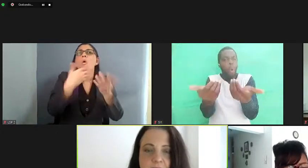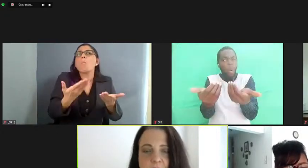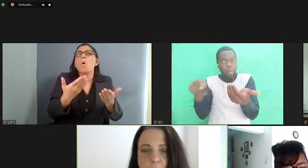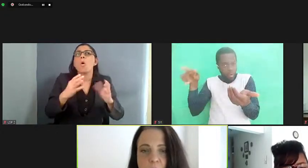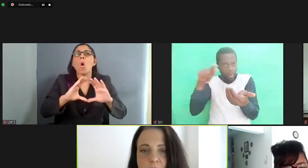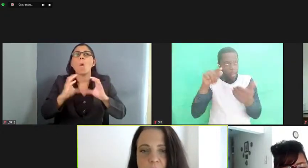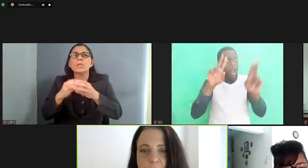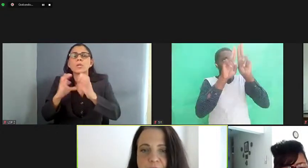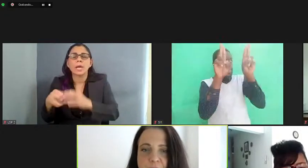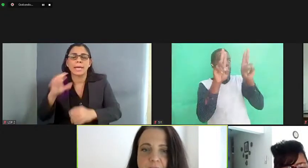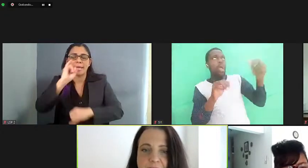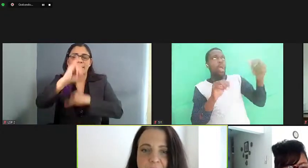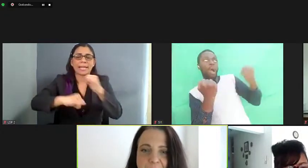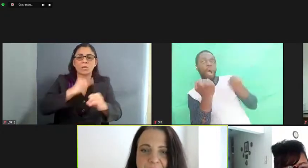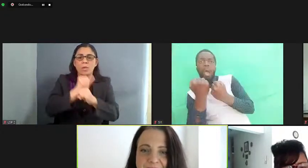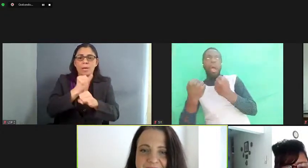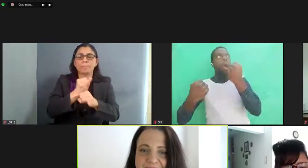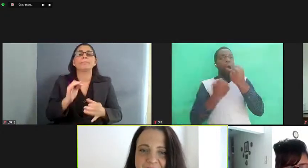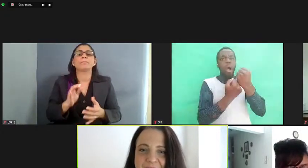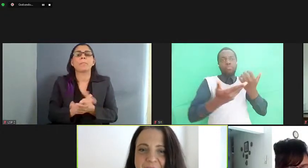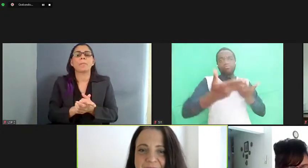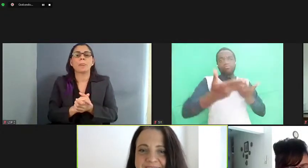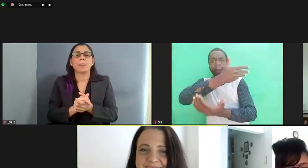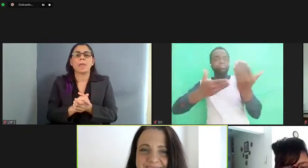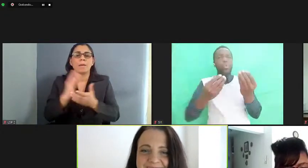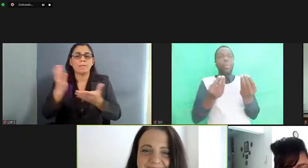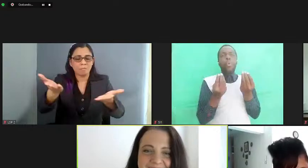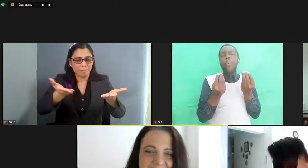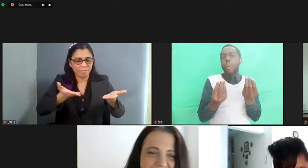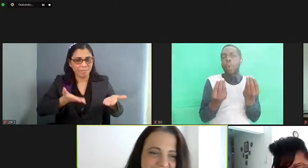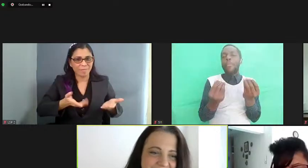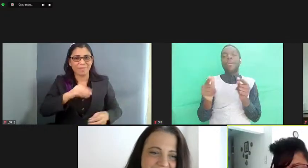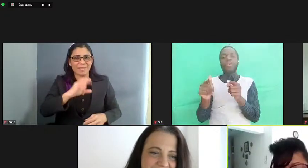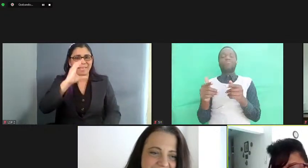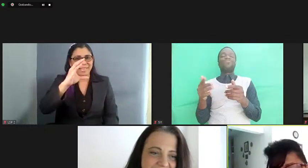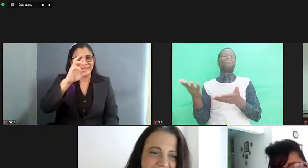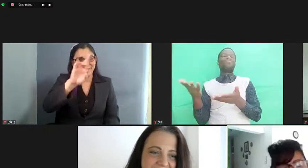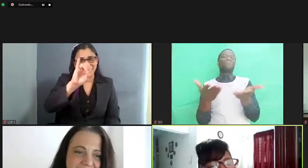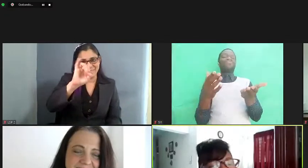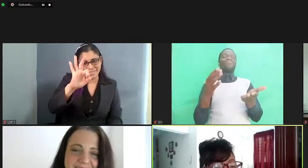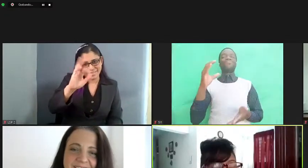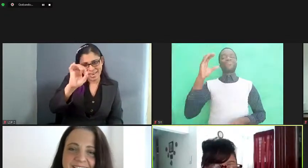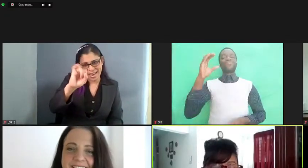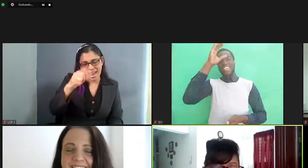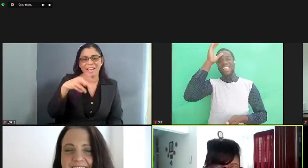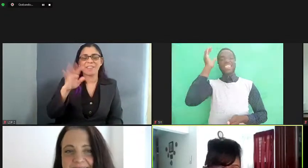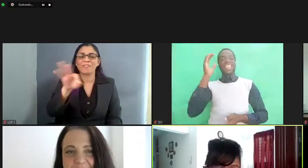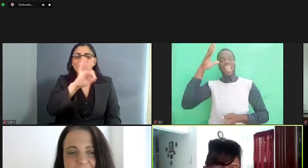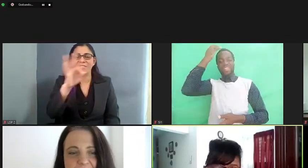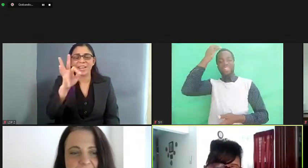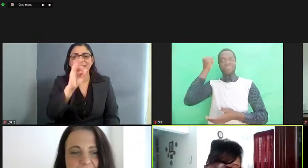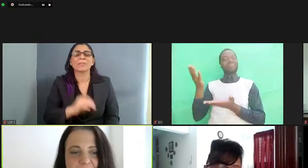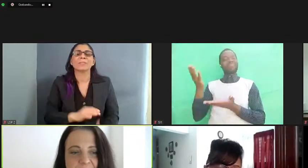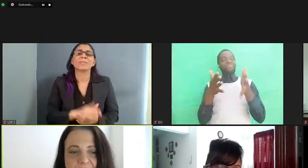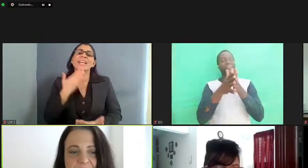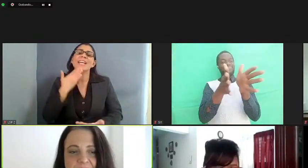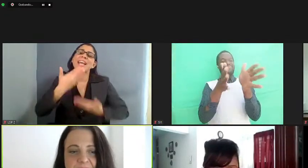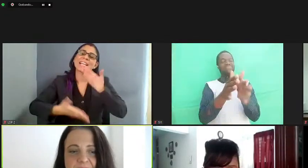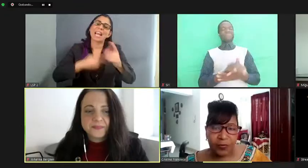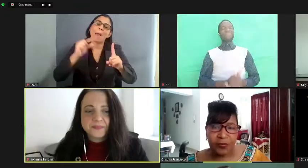francisco honored to have you the stage is yours thank you very much gracias